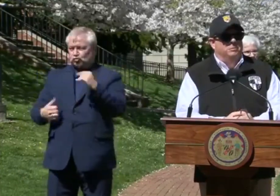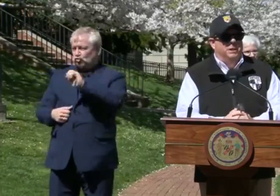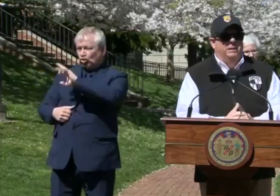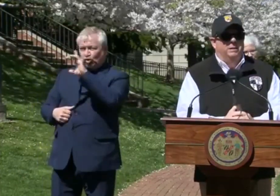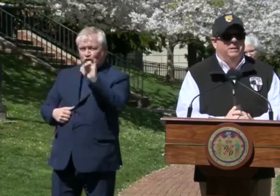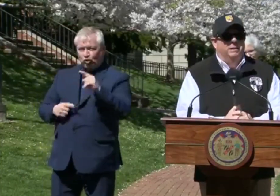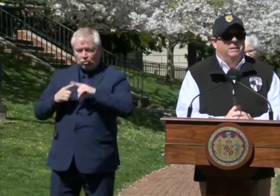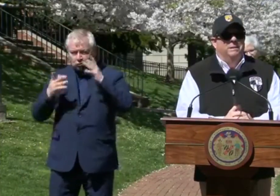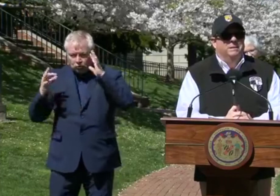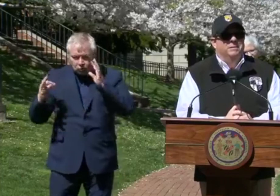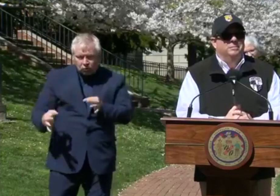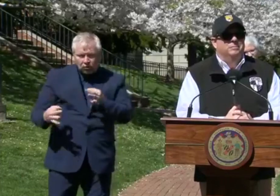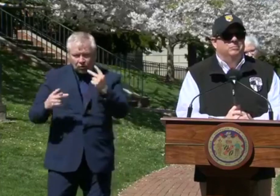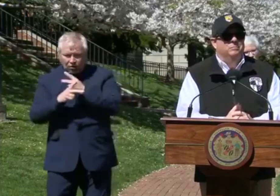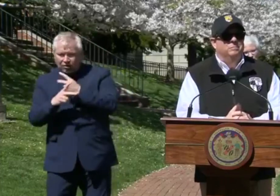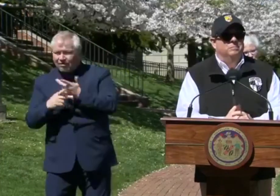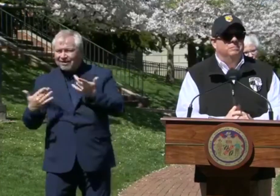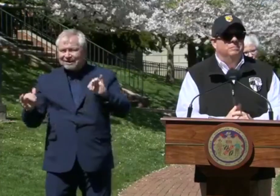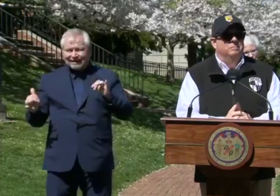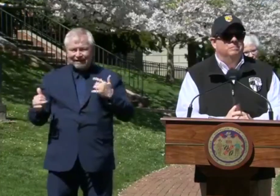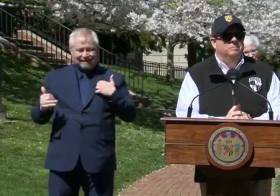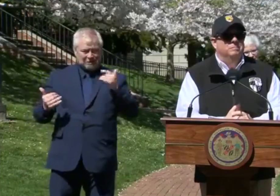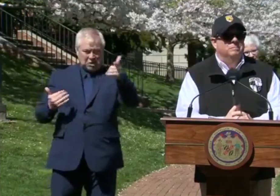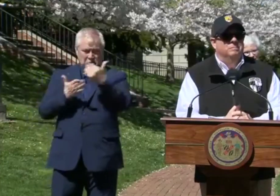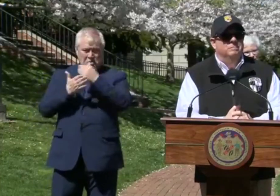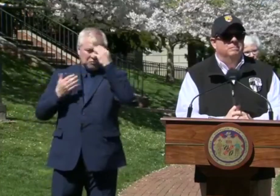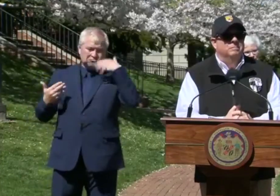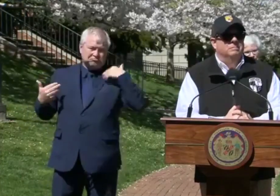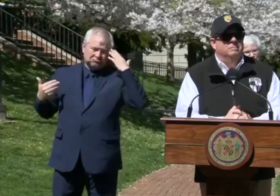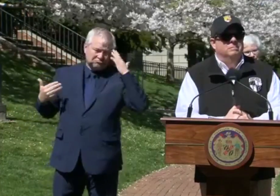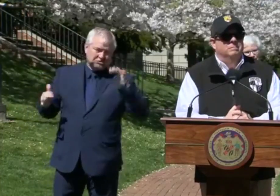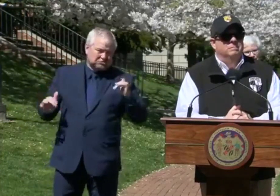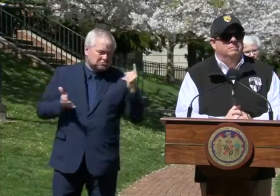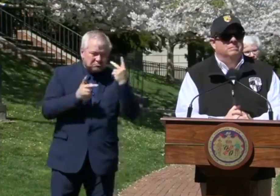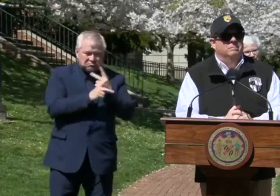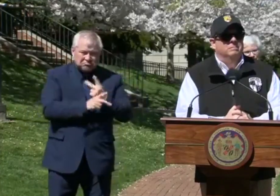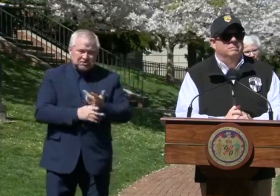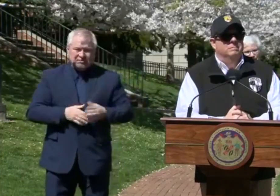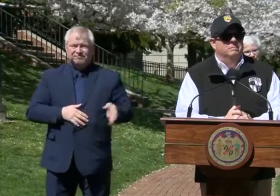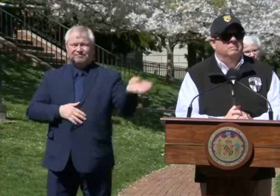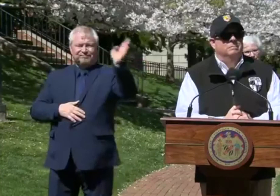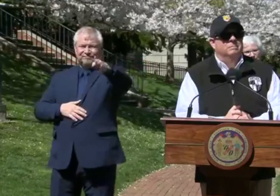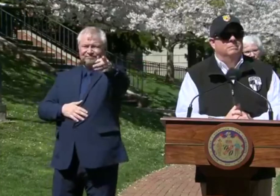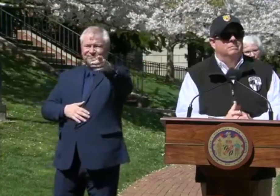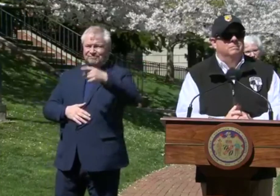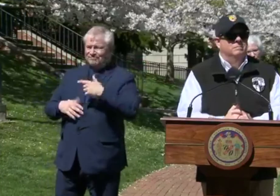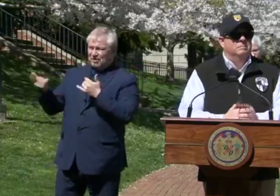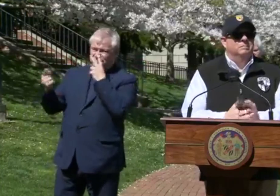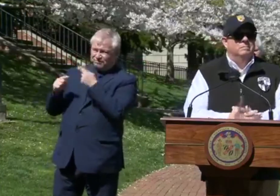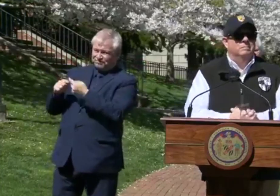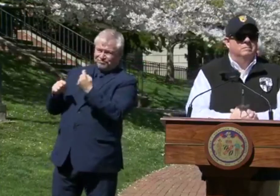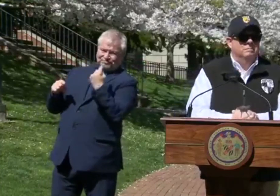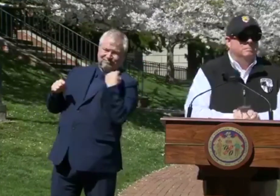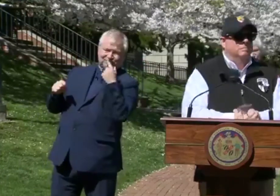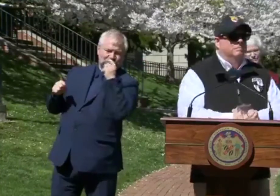from Connecticut. Governor, will health officials be going back and looking at cases that perhaps predate the state of emergency to determine whether or not